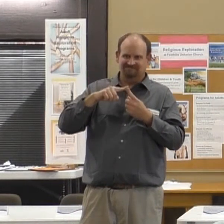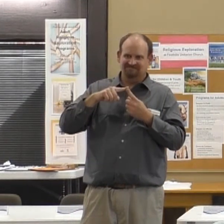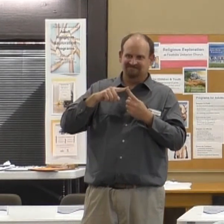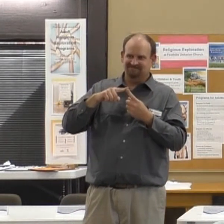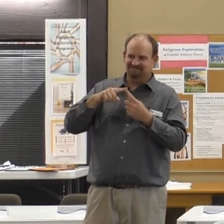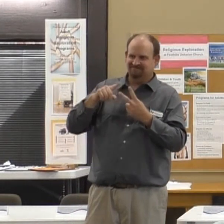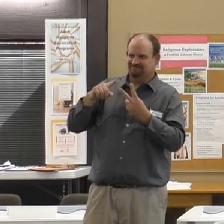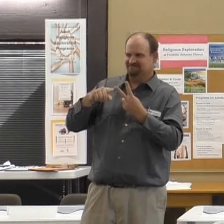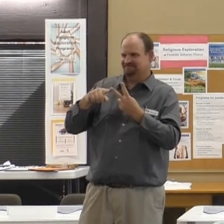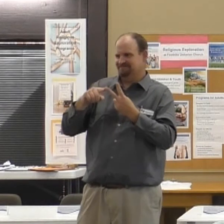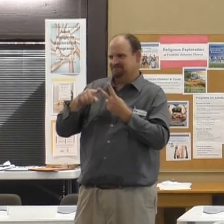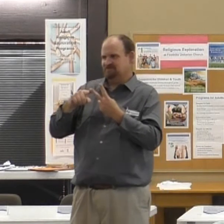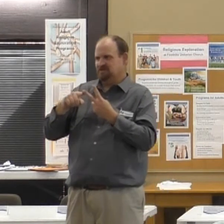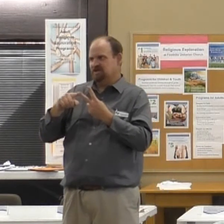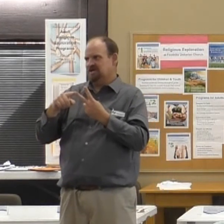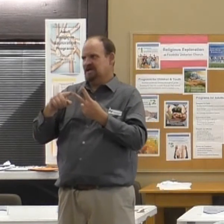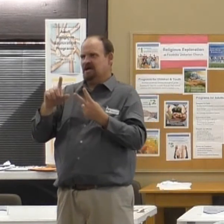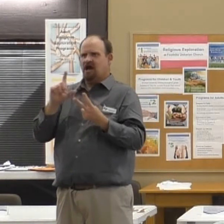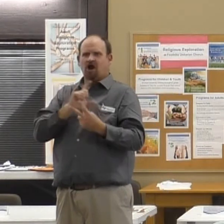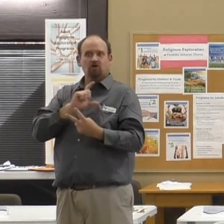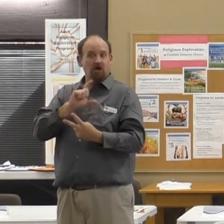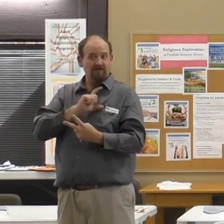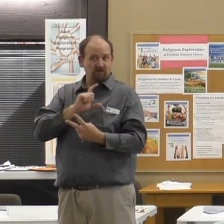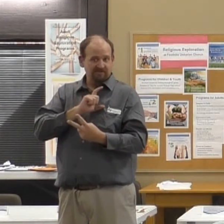So specifically kind of boiling down to healthcare,